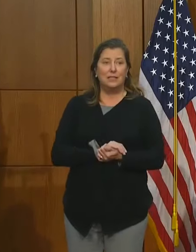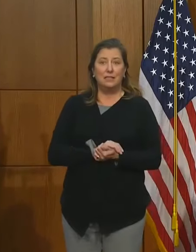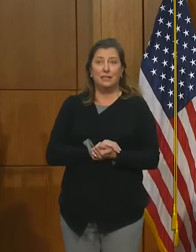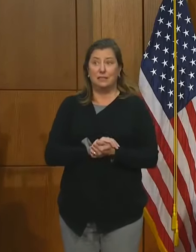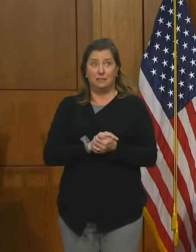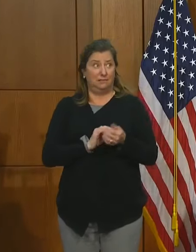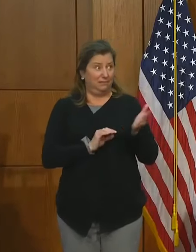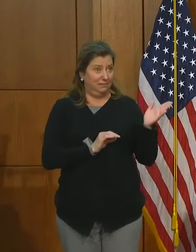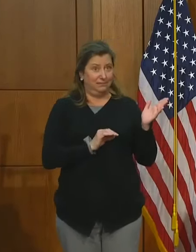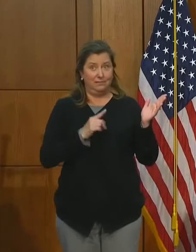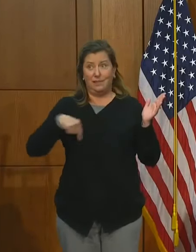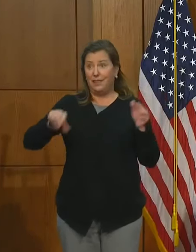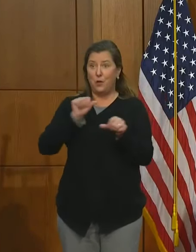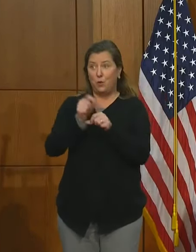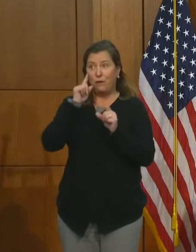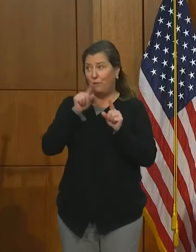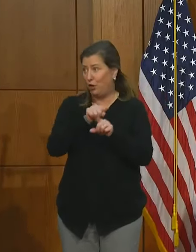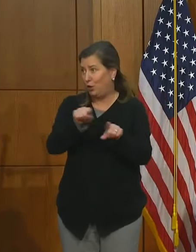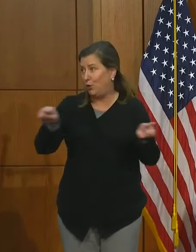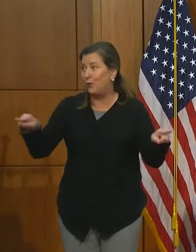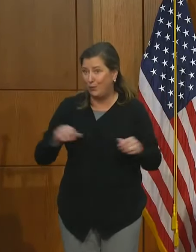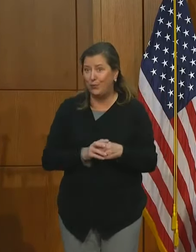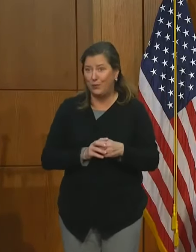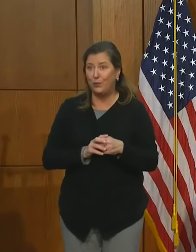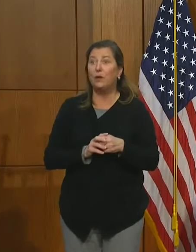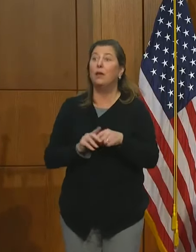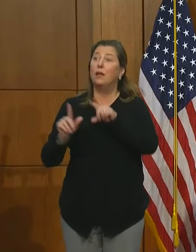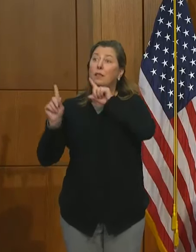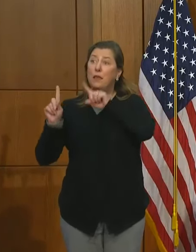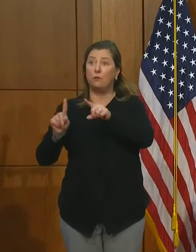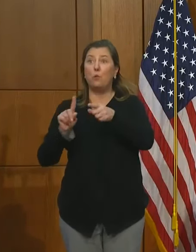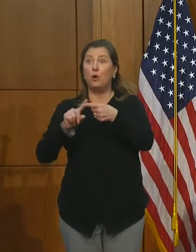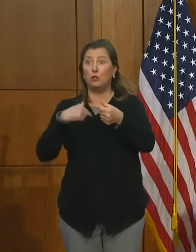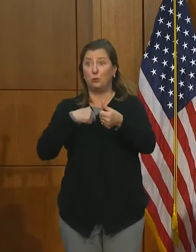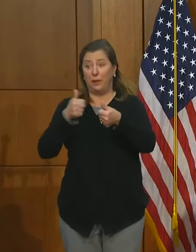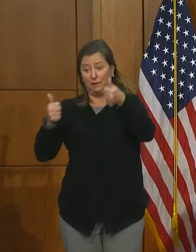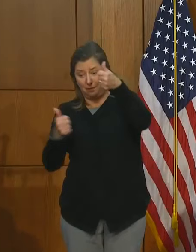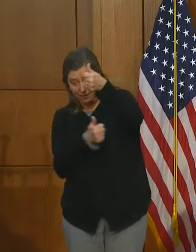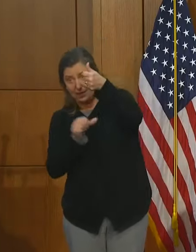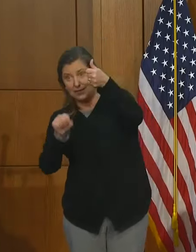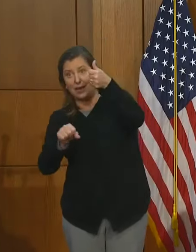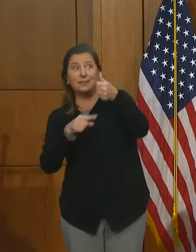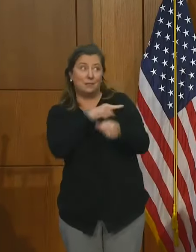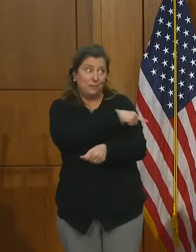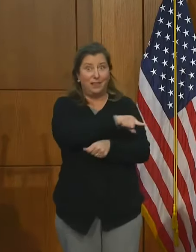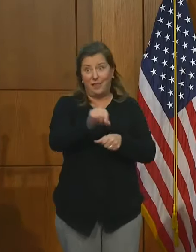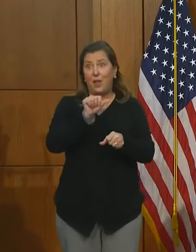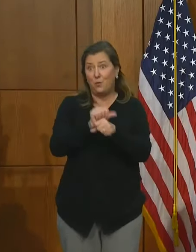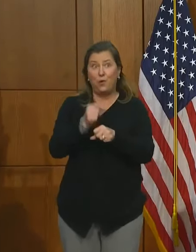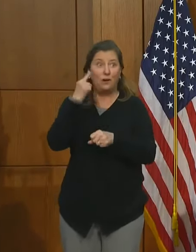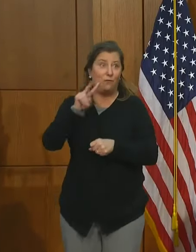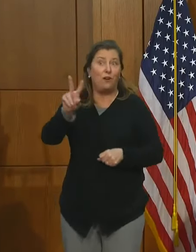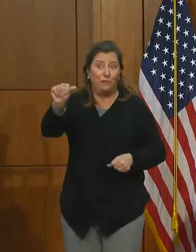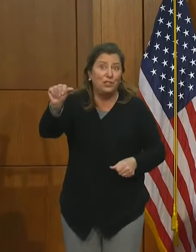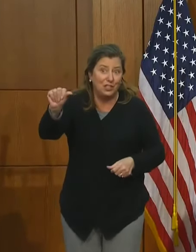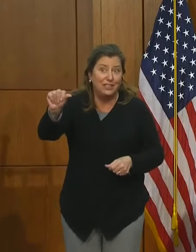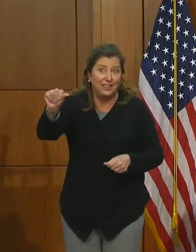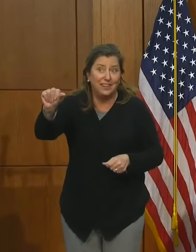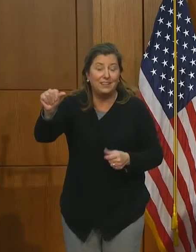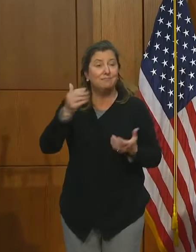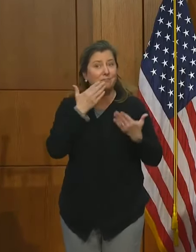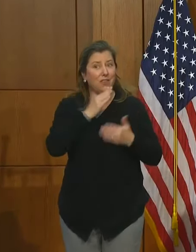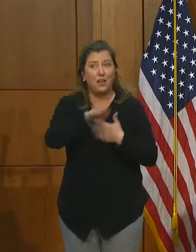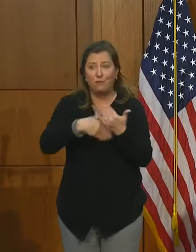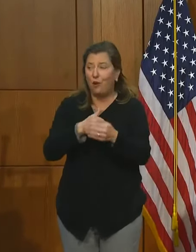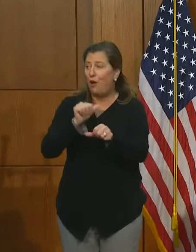and they work for you. They work for Virginia. They report to me as the governor, but you work for Virginia, and I thank you for